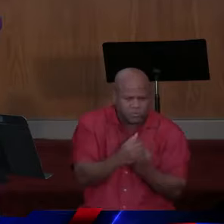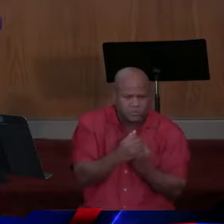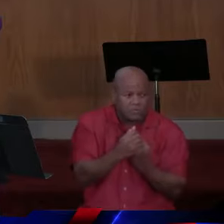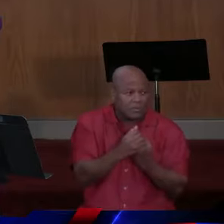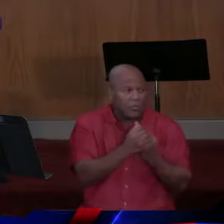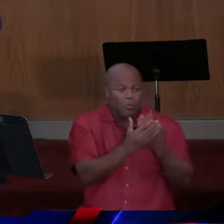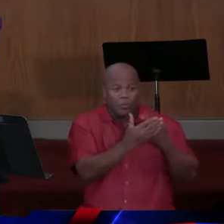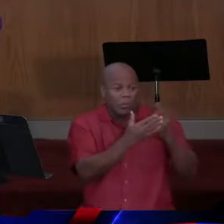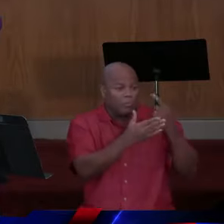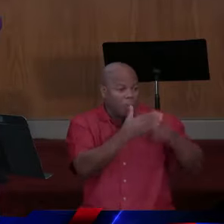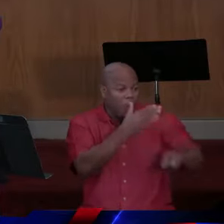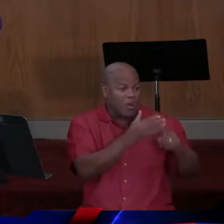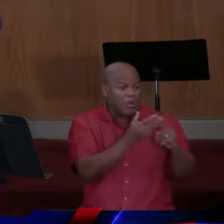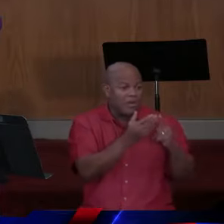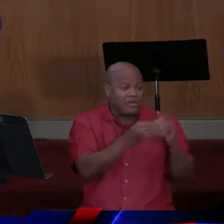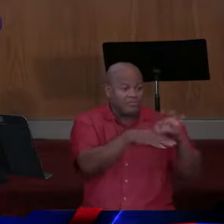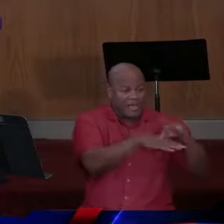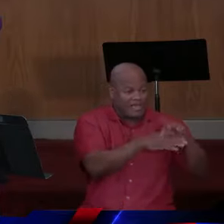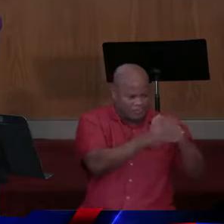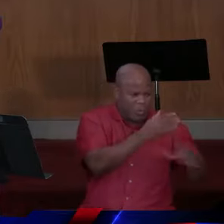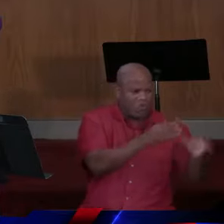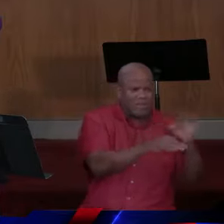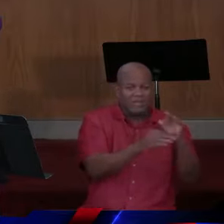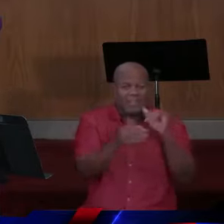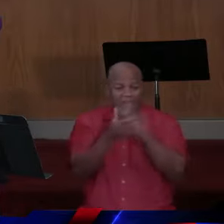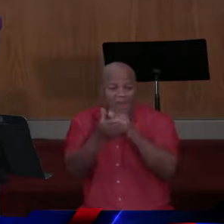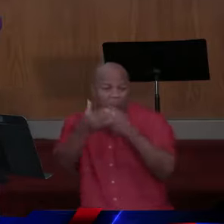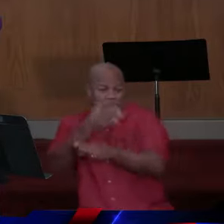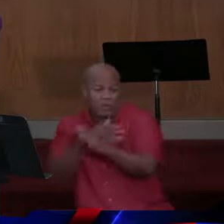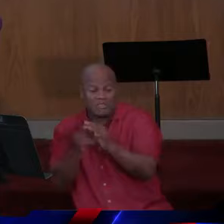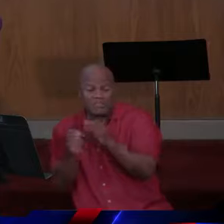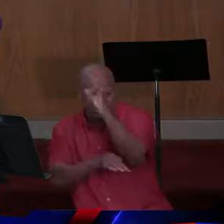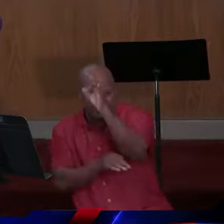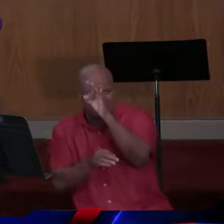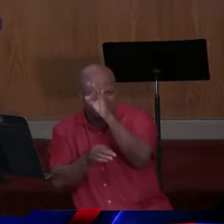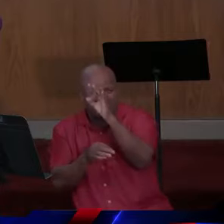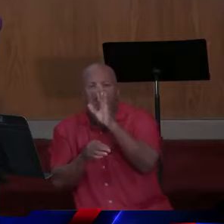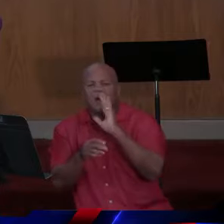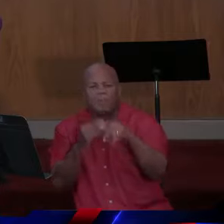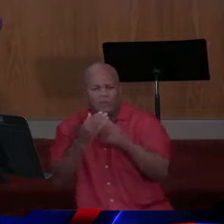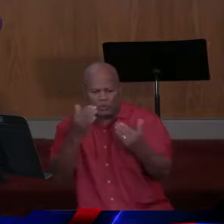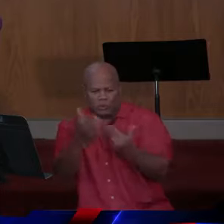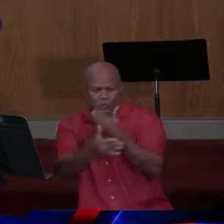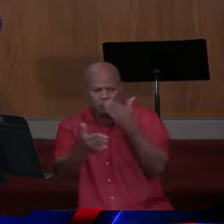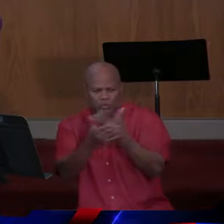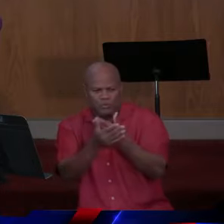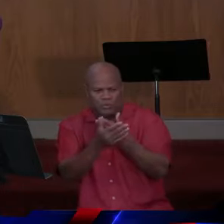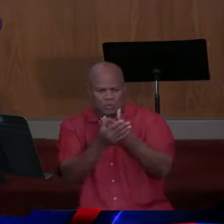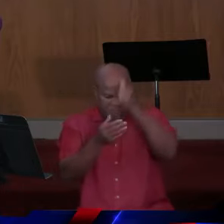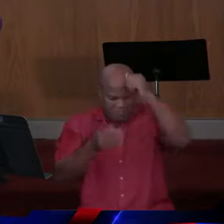flesh, but that which is spirit is born of the spirit. And he speaks to this new spiritual man.